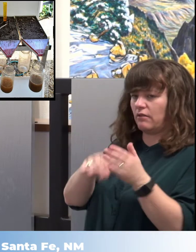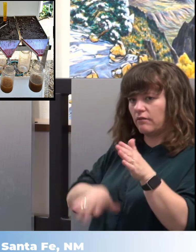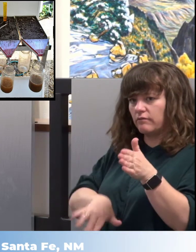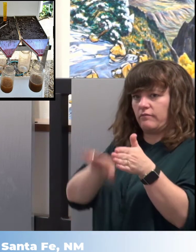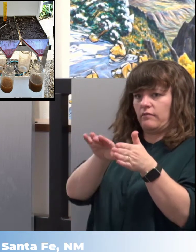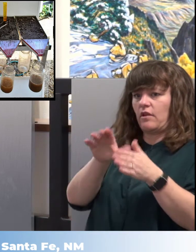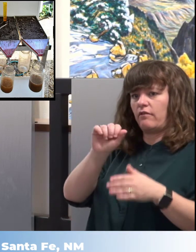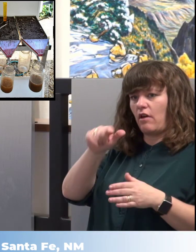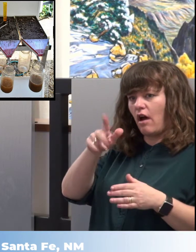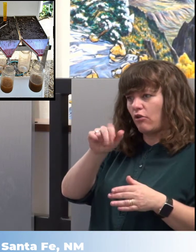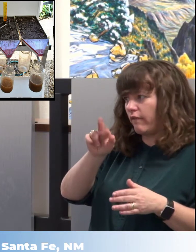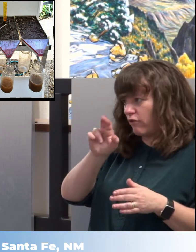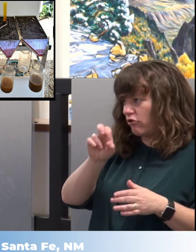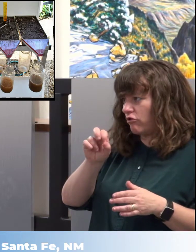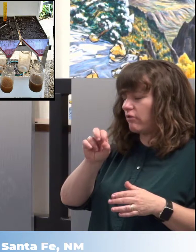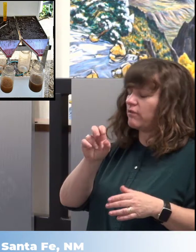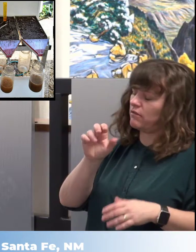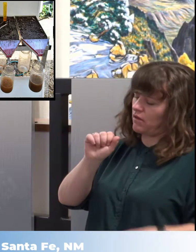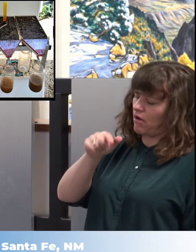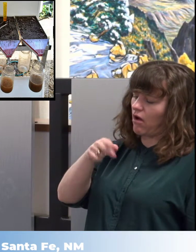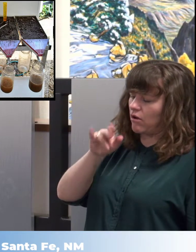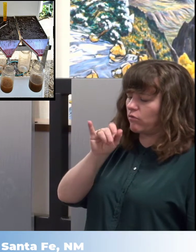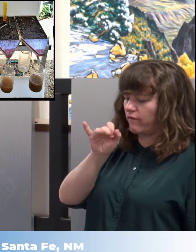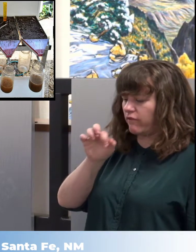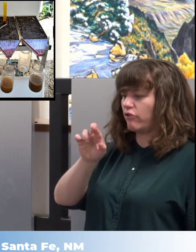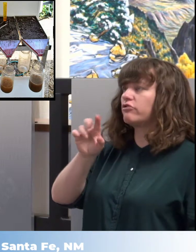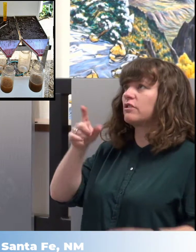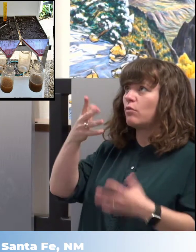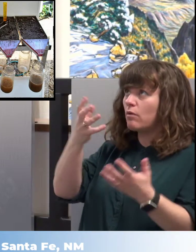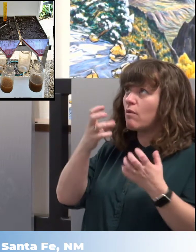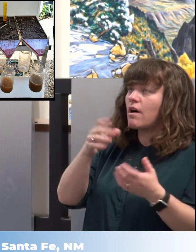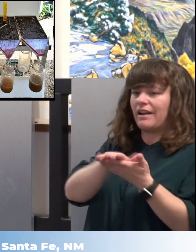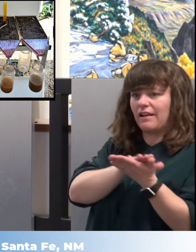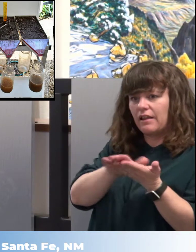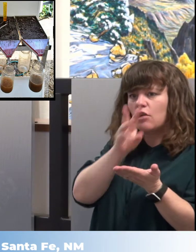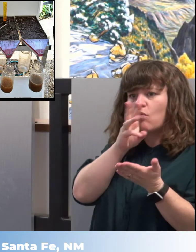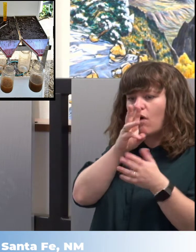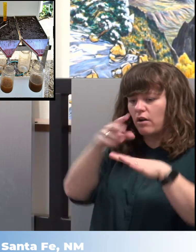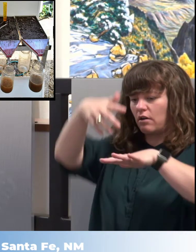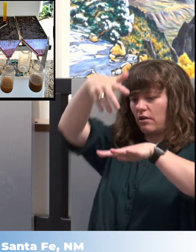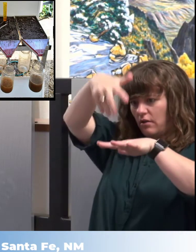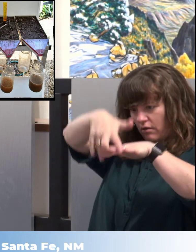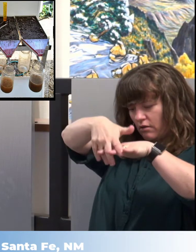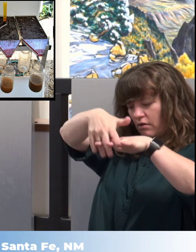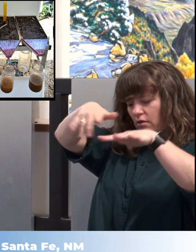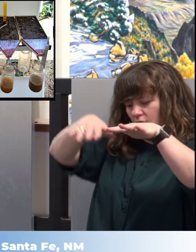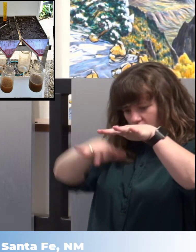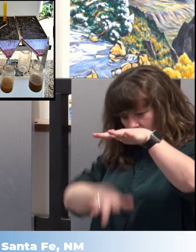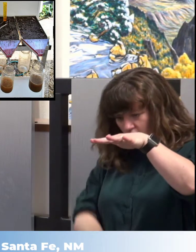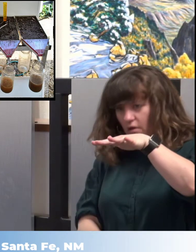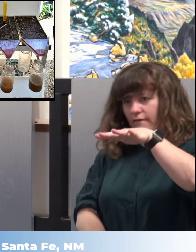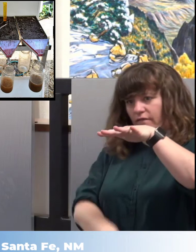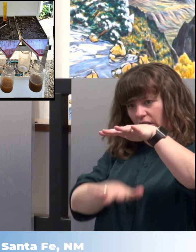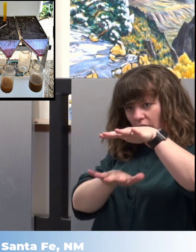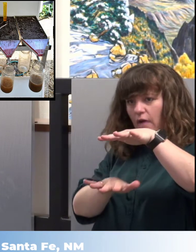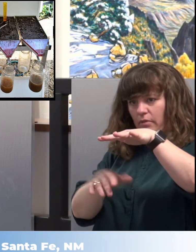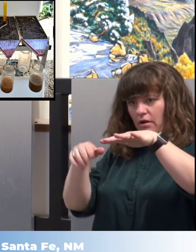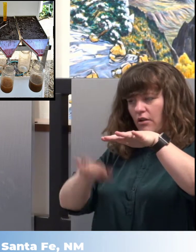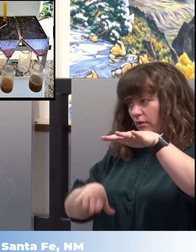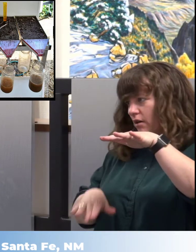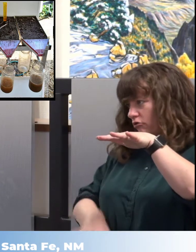have to have clear water going down, recharging the springs. Our rivers are supposed to run from springs. They're not supposed to run from